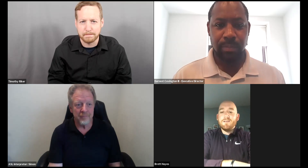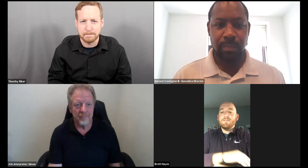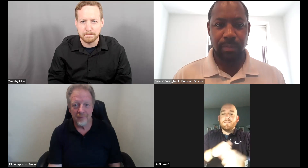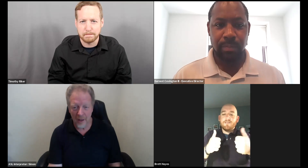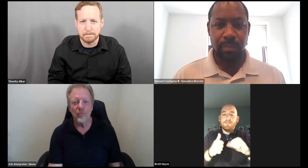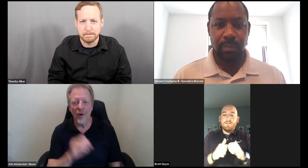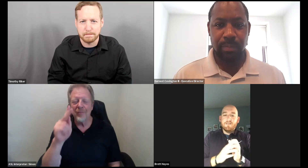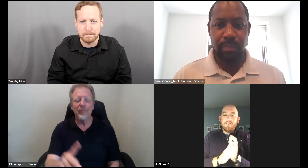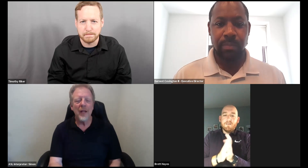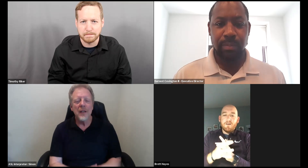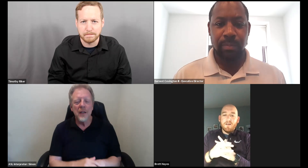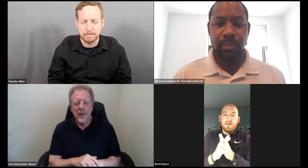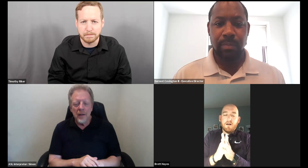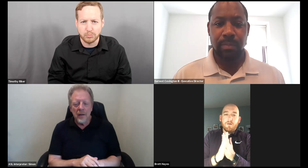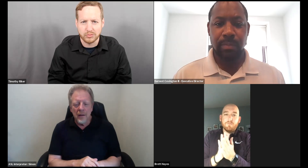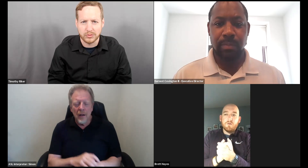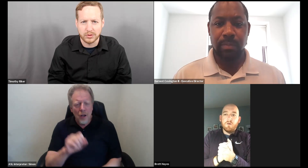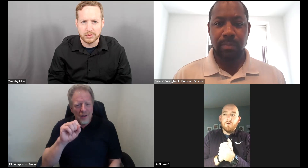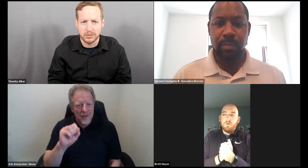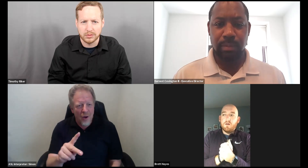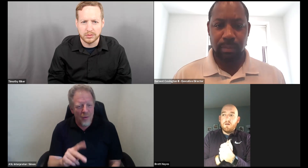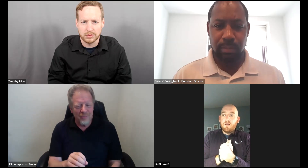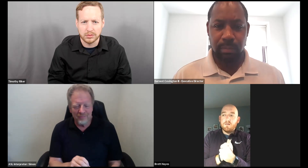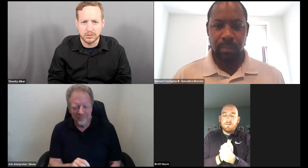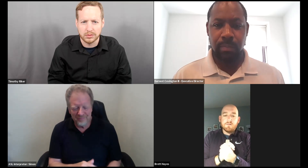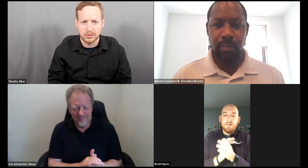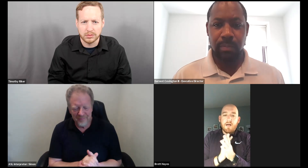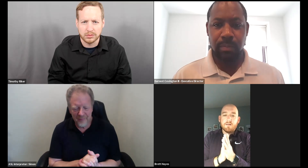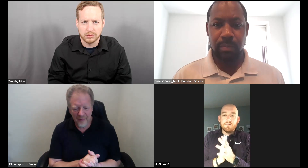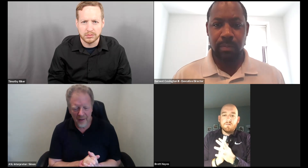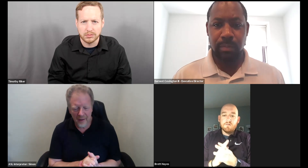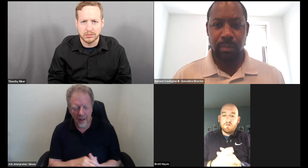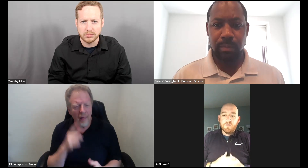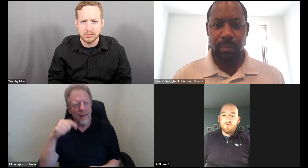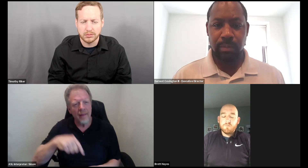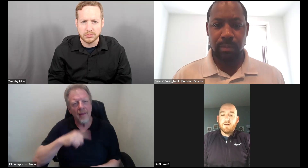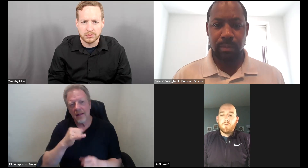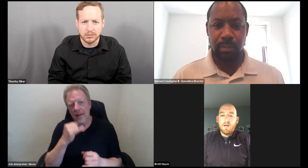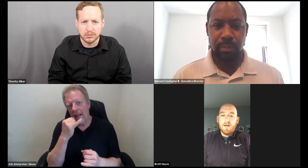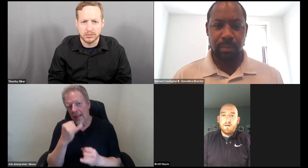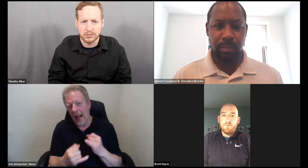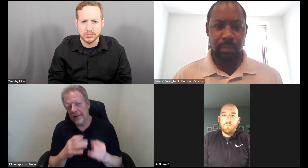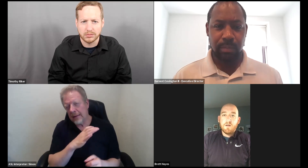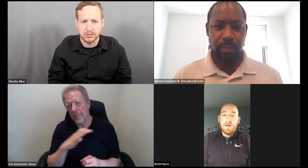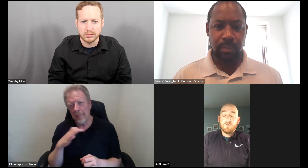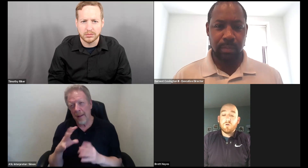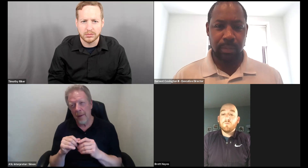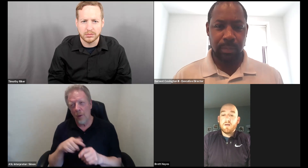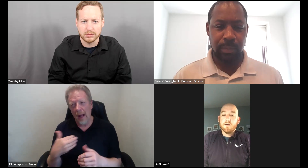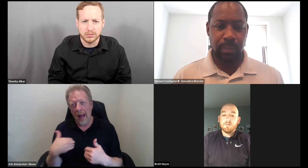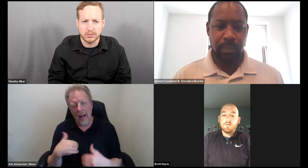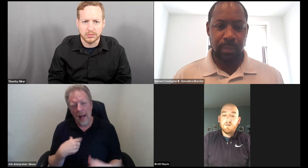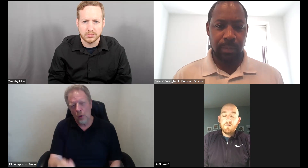Mm-hmm. Right. Okay. So I think since the last commissioners meeting we had